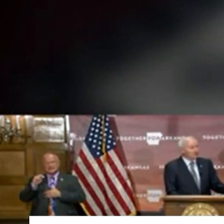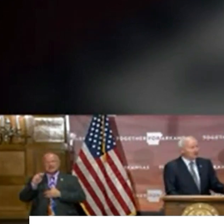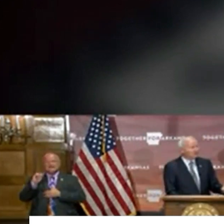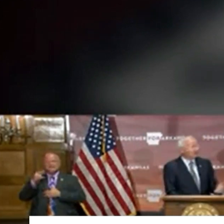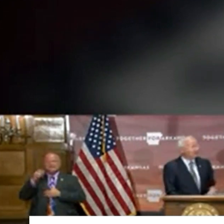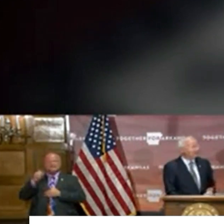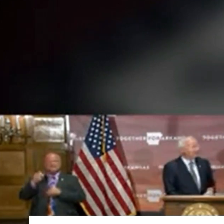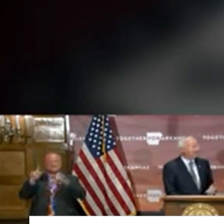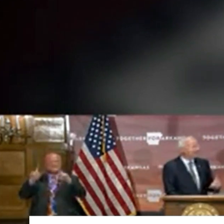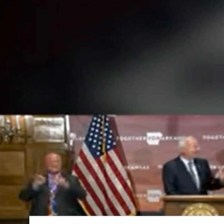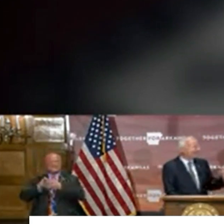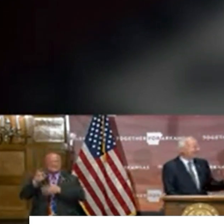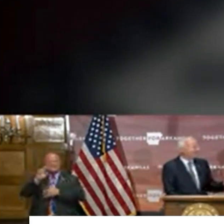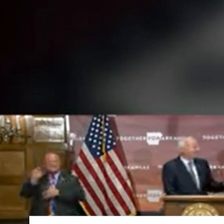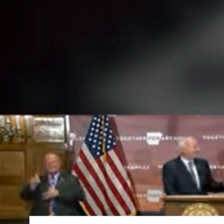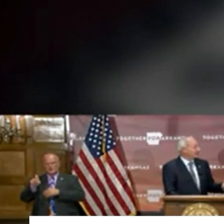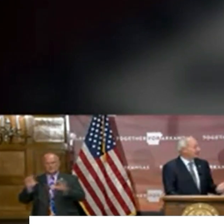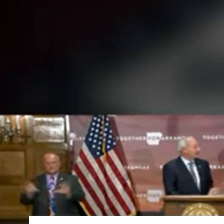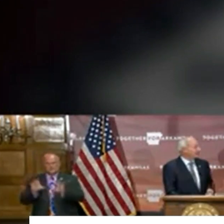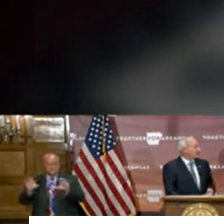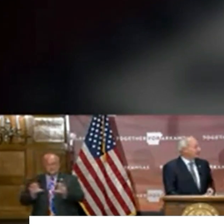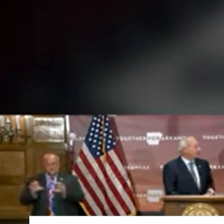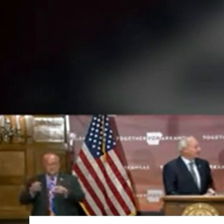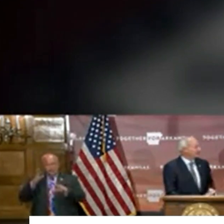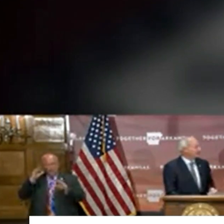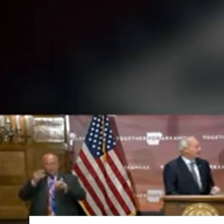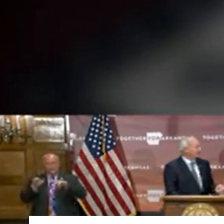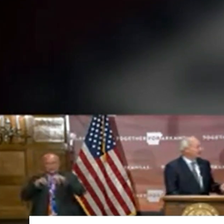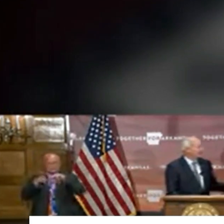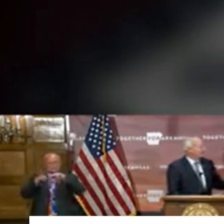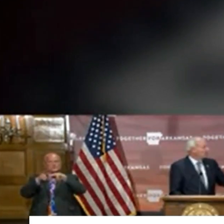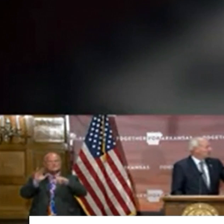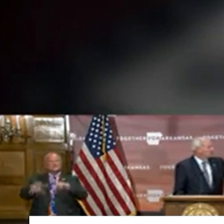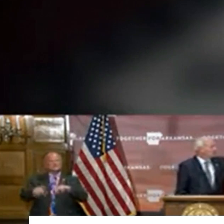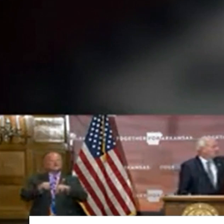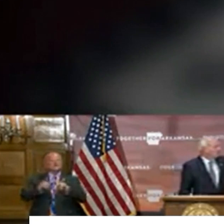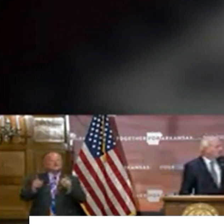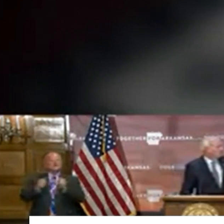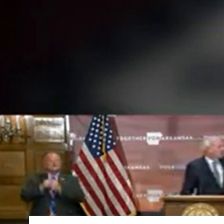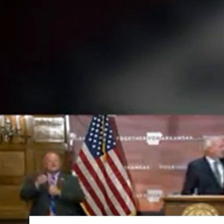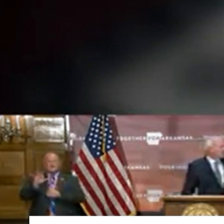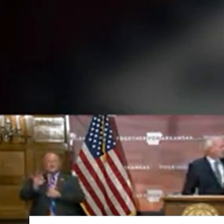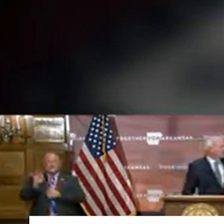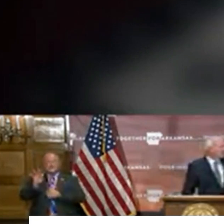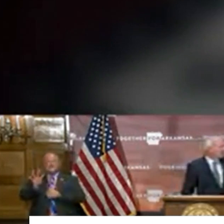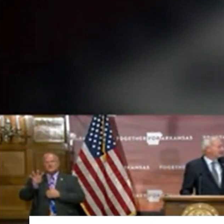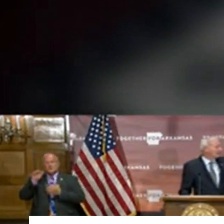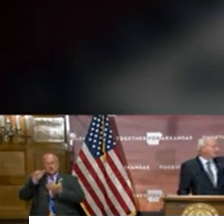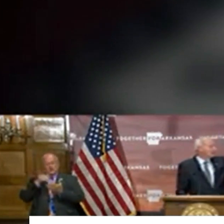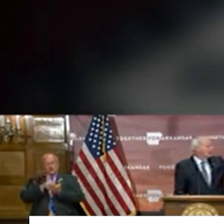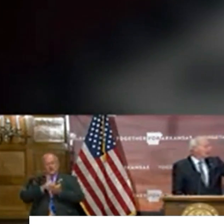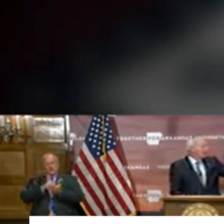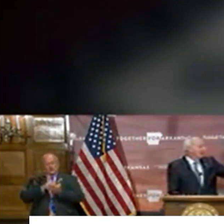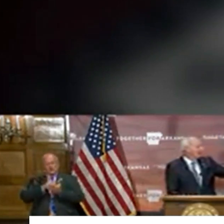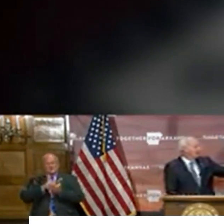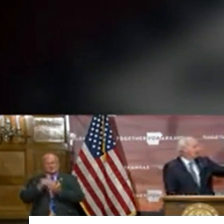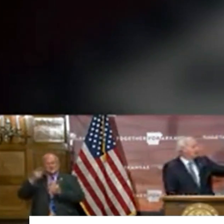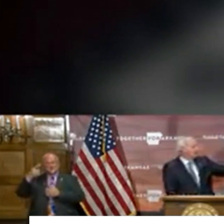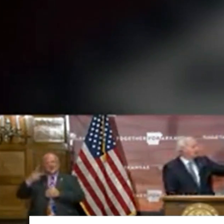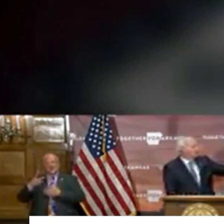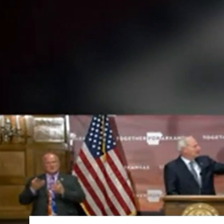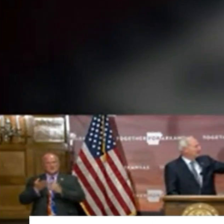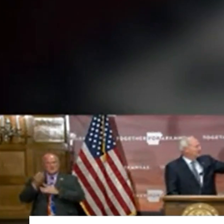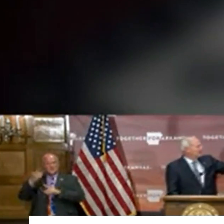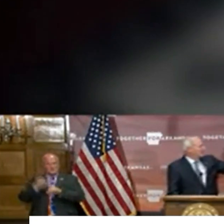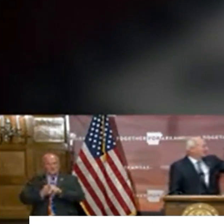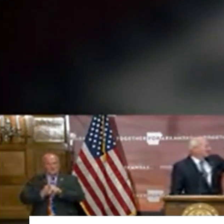our pharmacies are doing. Hope we can increase that. But with 94,000, a little bit over halfway through the